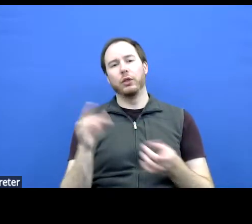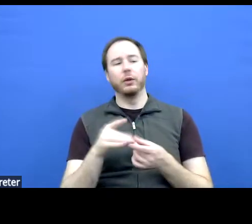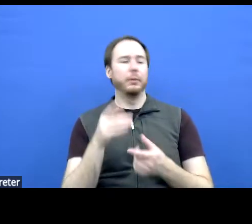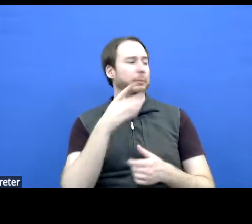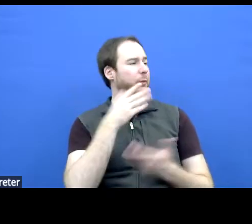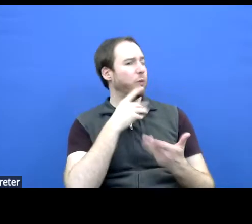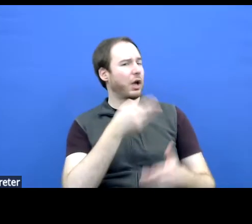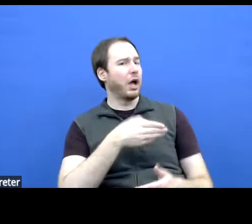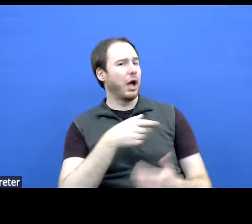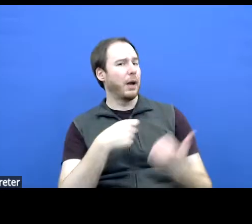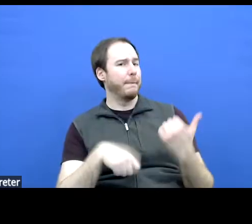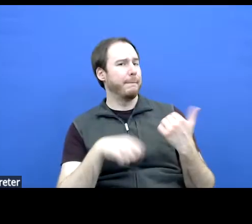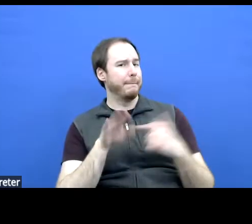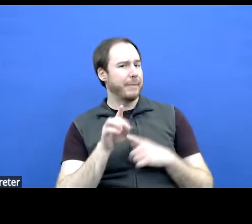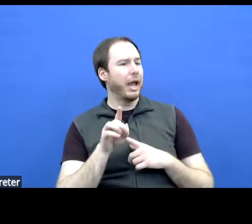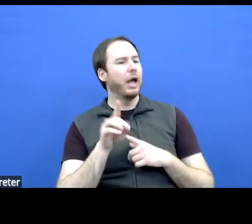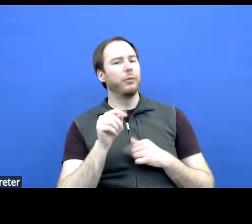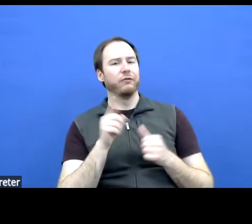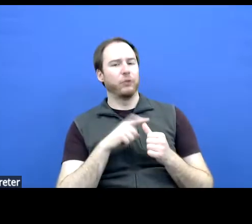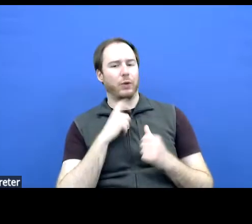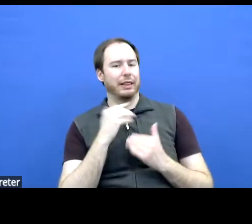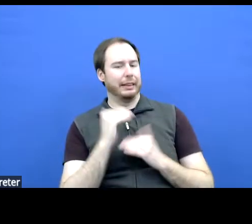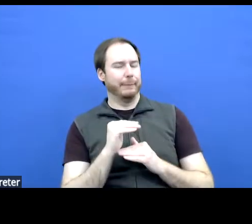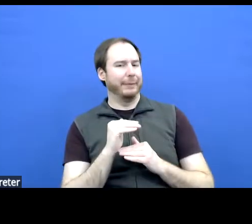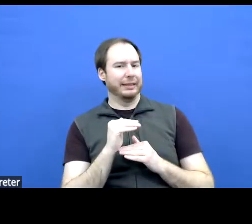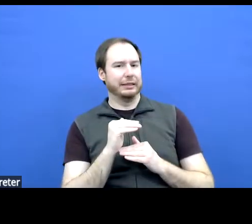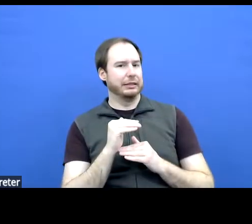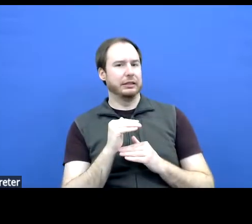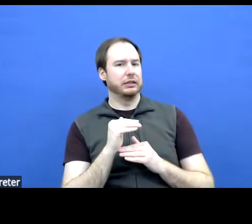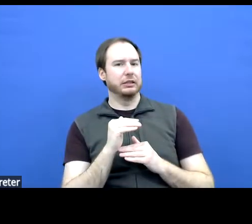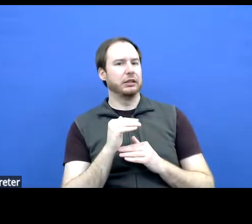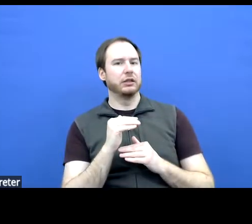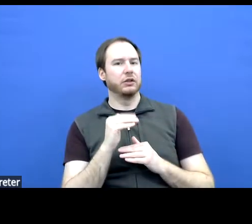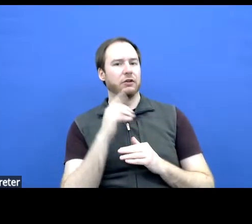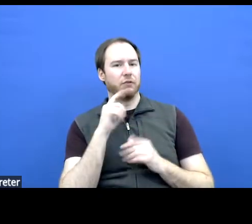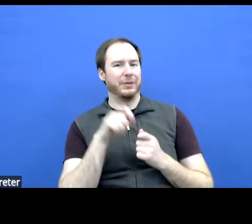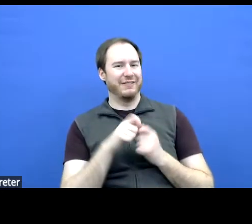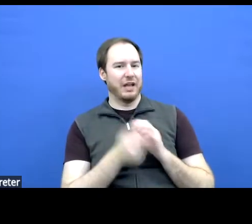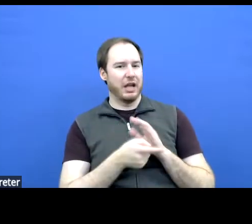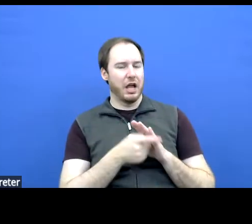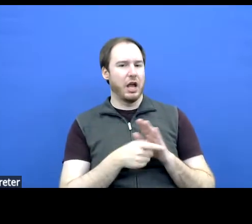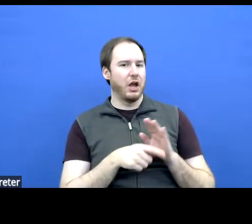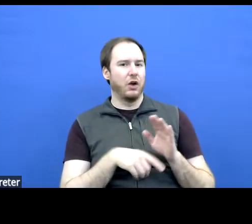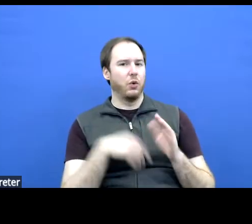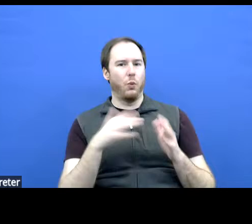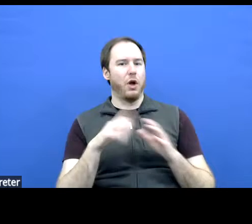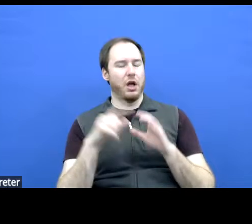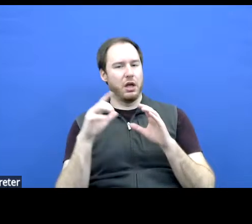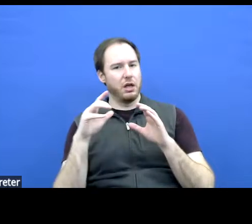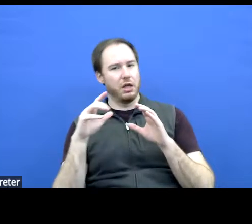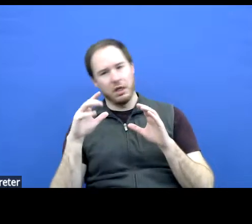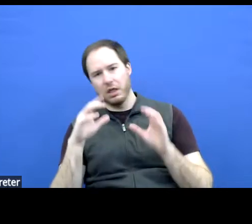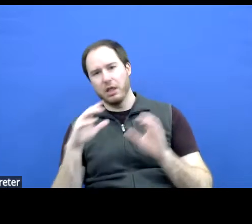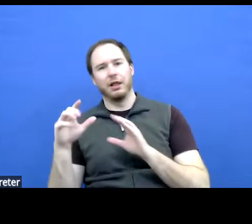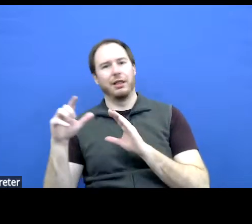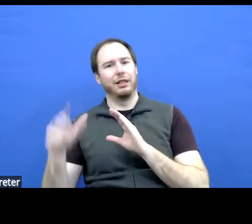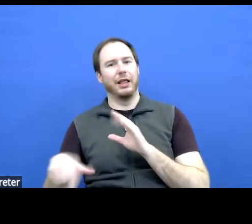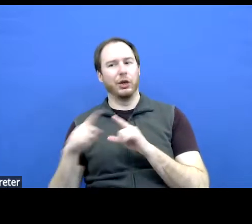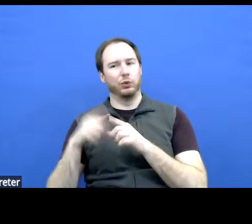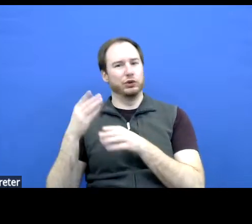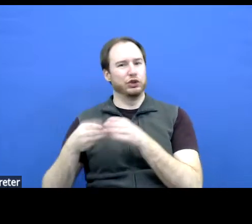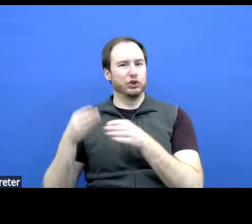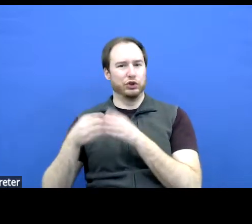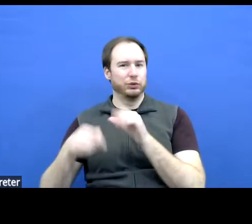band, but that's why we wanted to limit it now to a certain hours, because we don't want it to be like it'll be